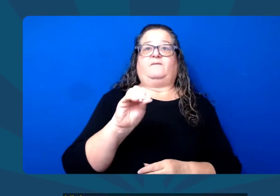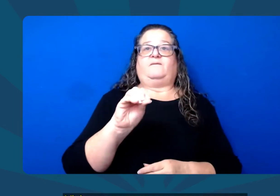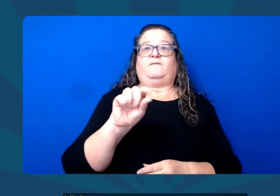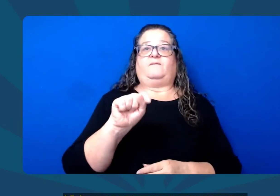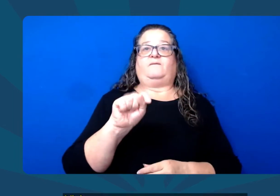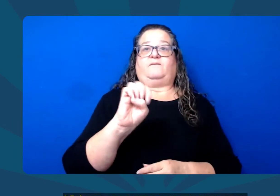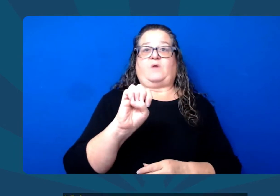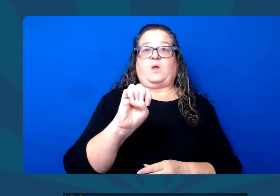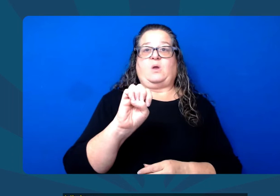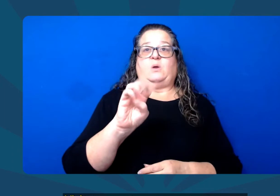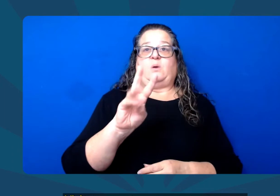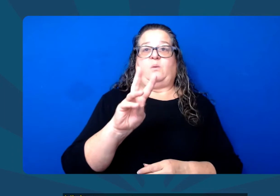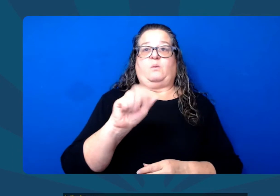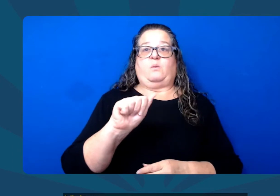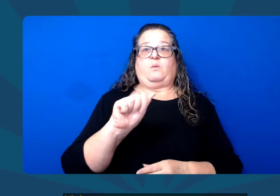Visit